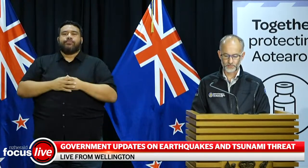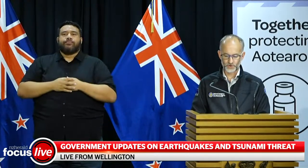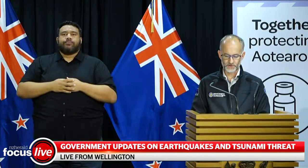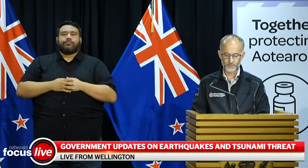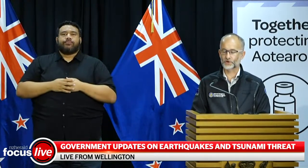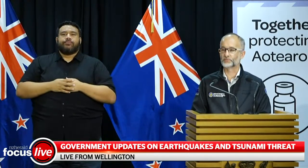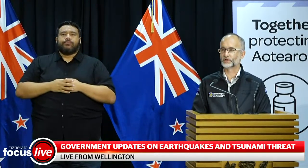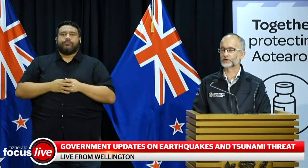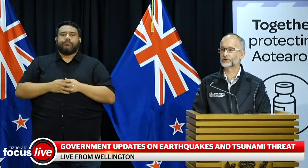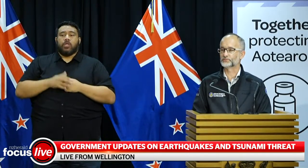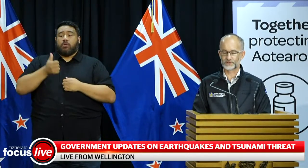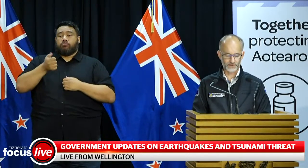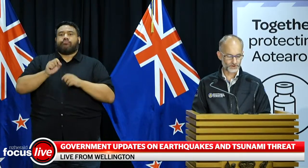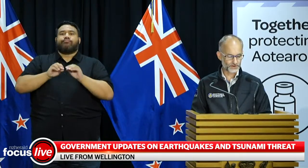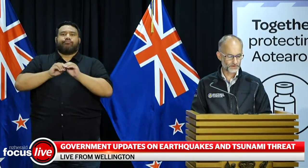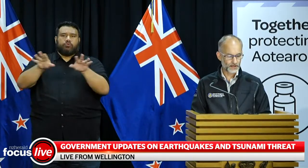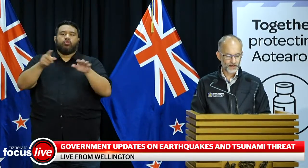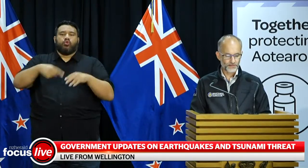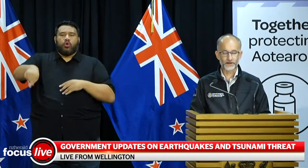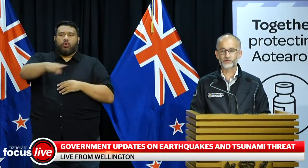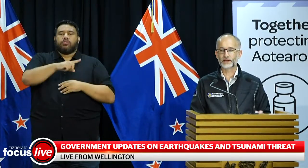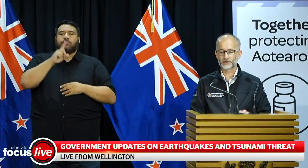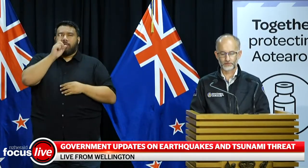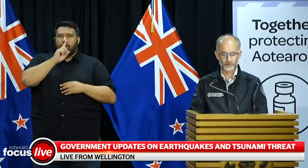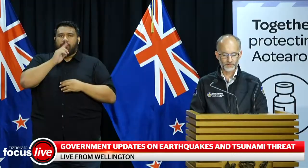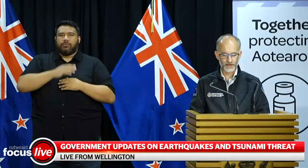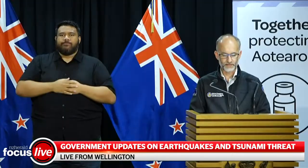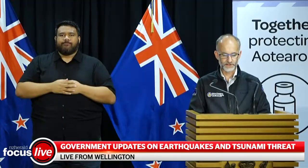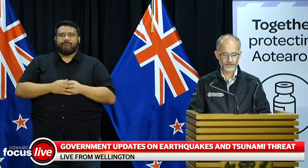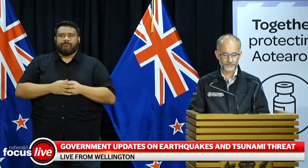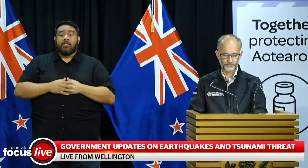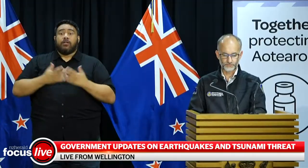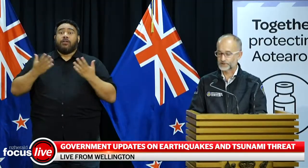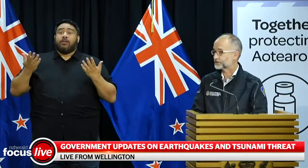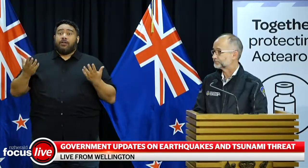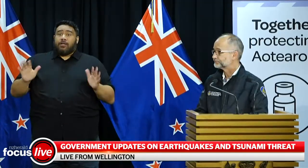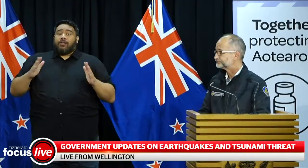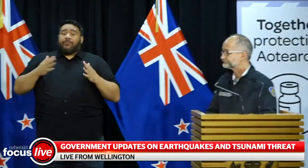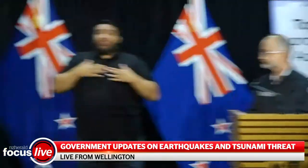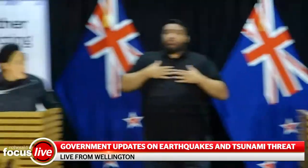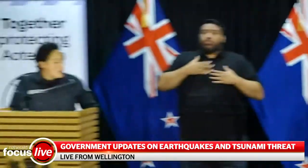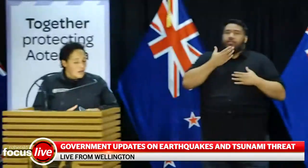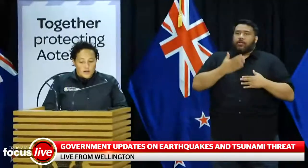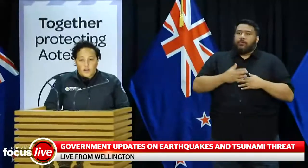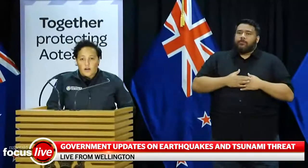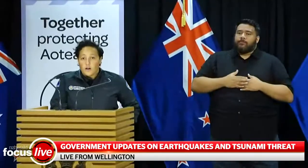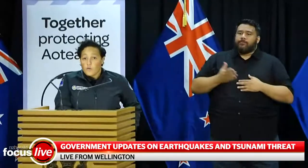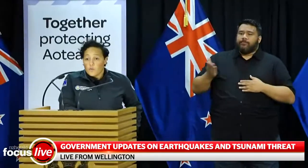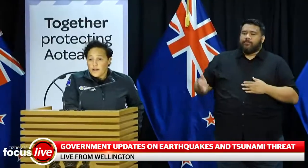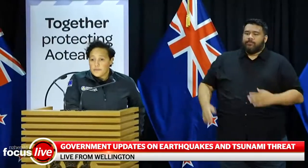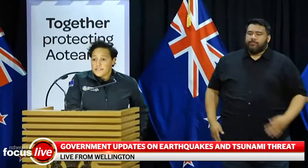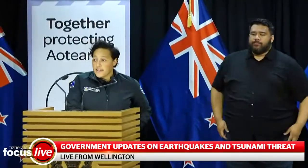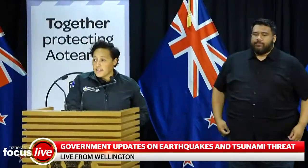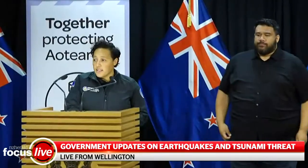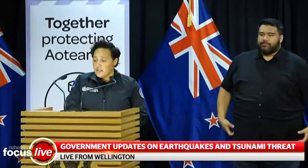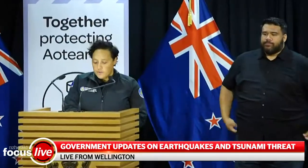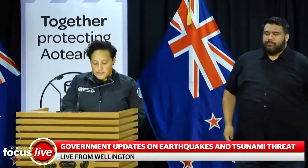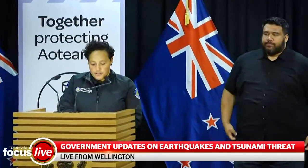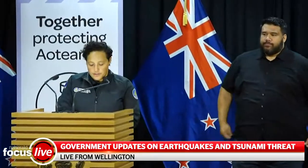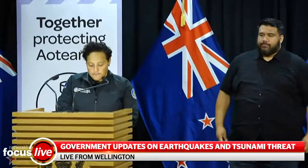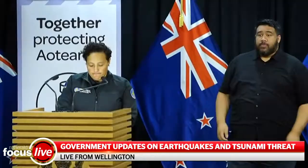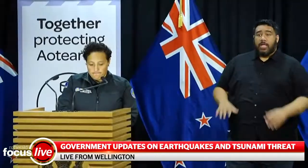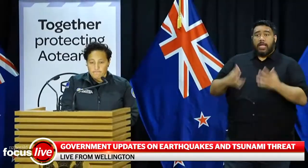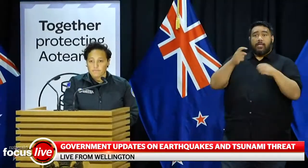were sent the emergency mobile alert message. Thank you. That concludes my update. Minister. We're happy to take